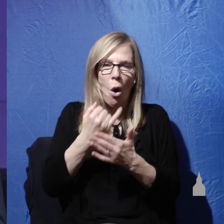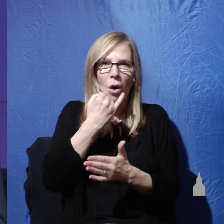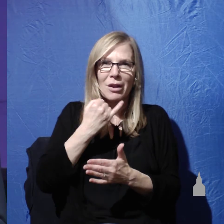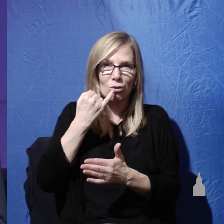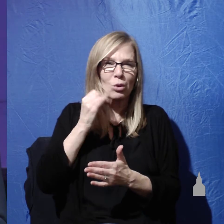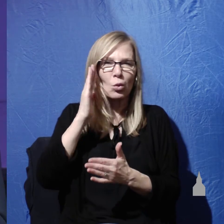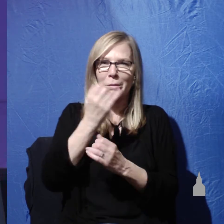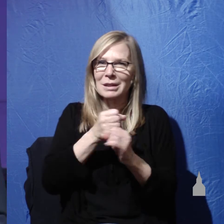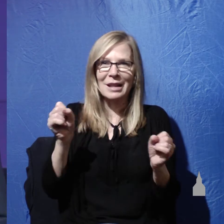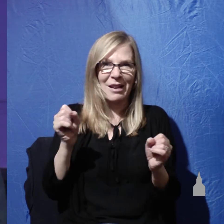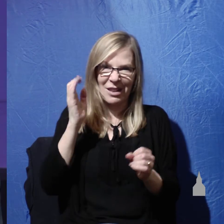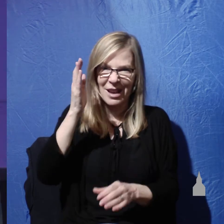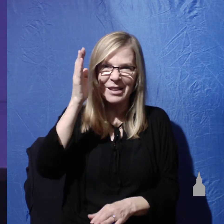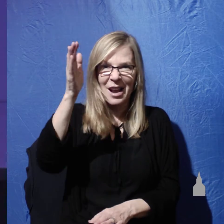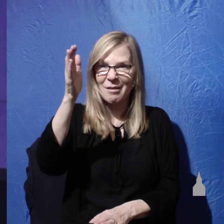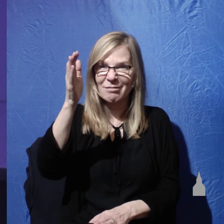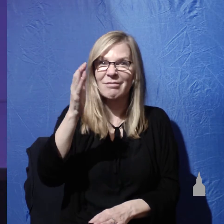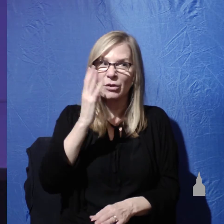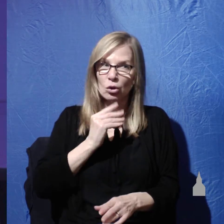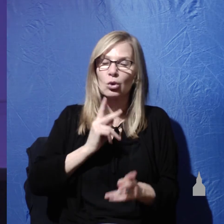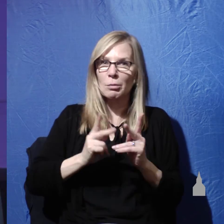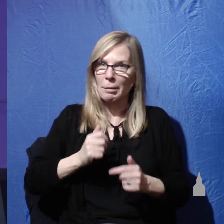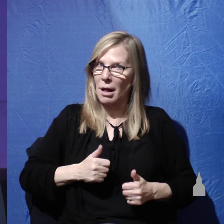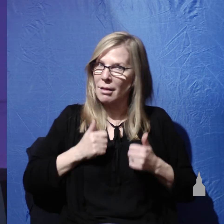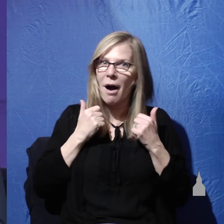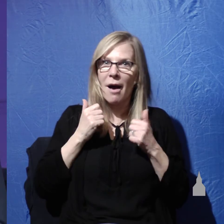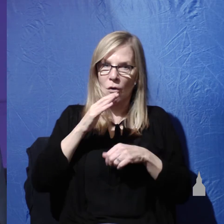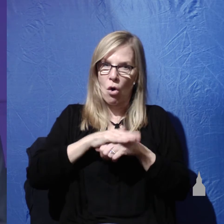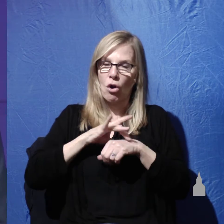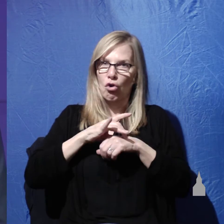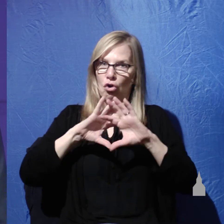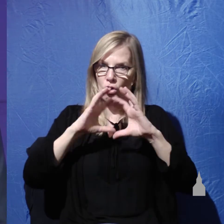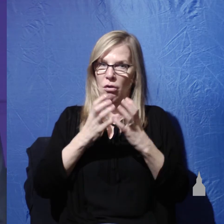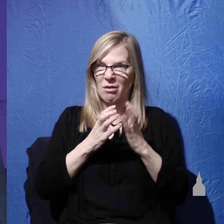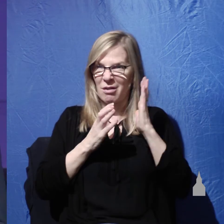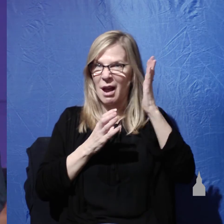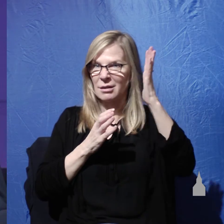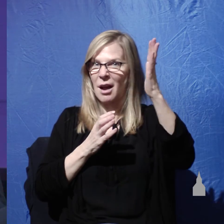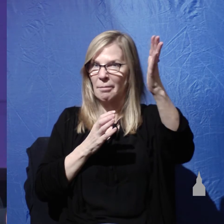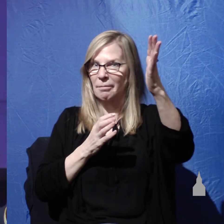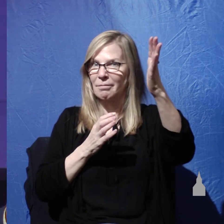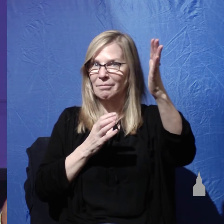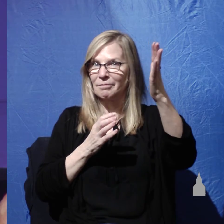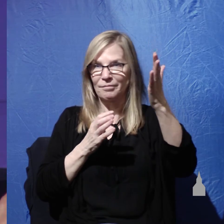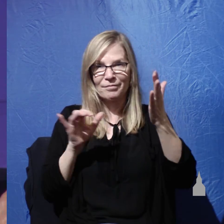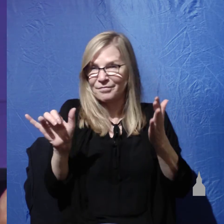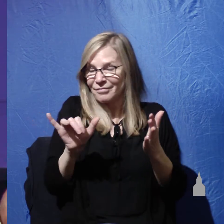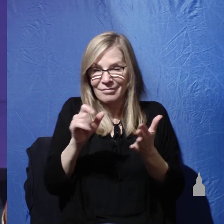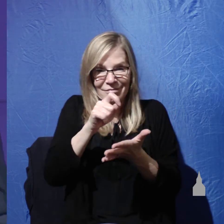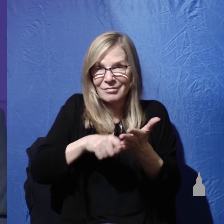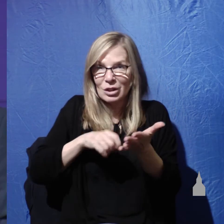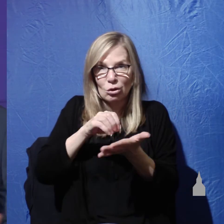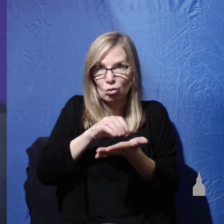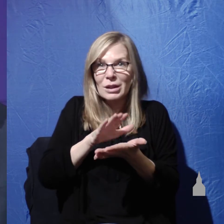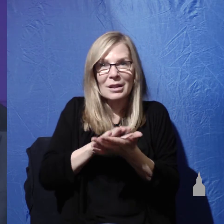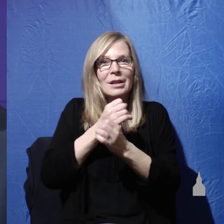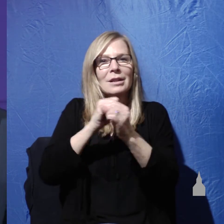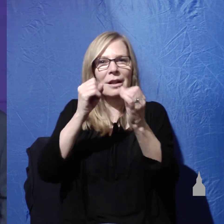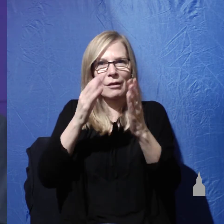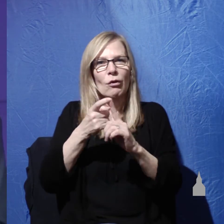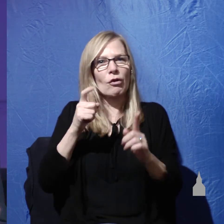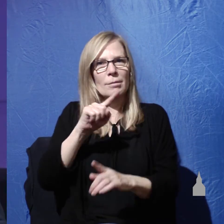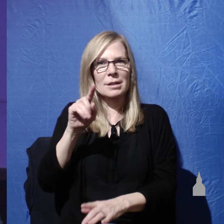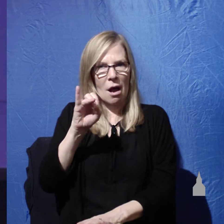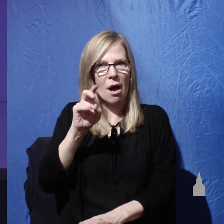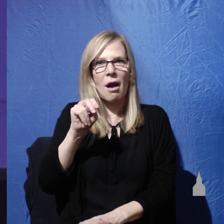that time, those Jewish people alive, living on planet Earth at that time. Just as it is written, Paul said, the deliverer will come from